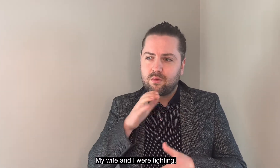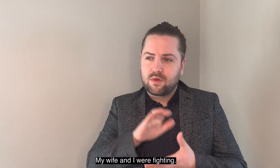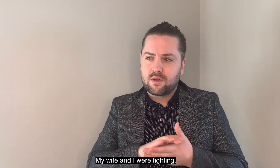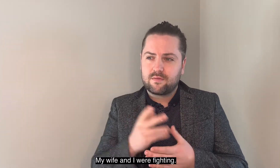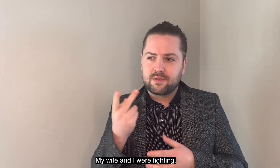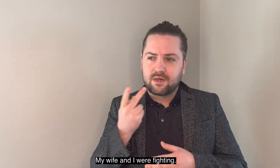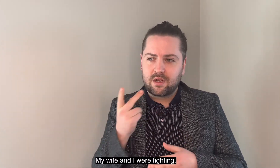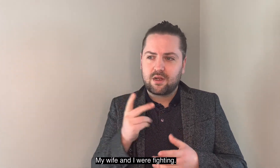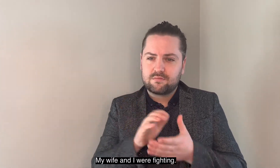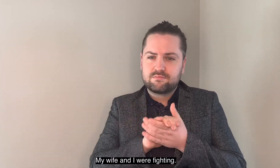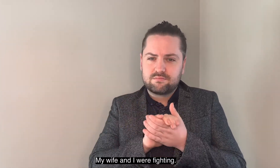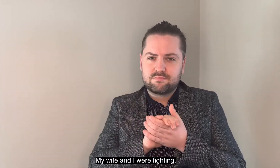My wife and I were fighting.